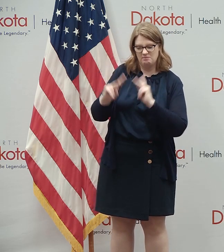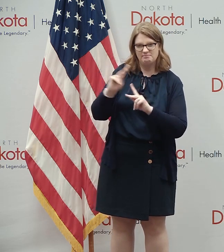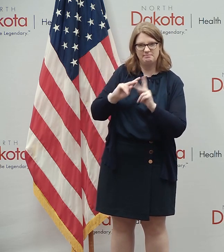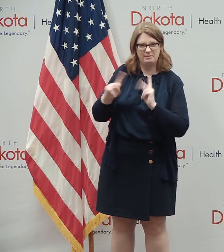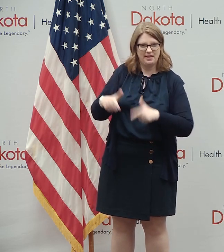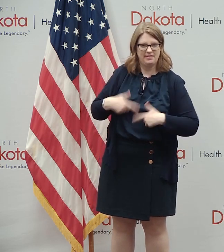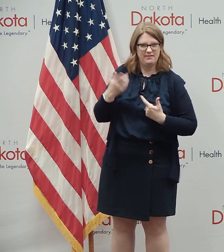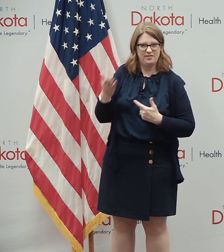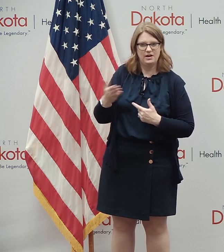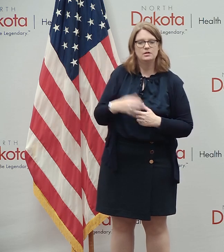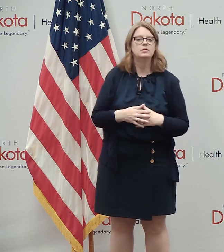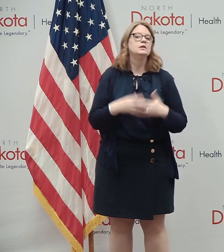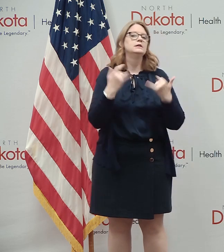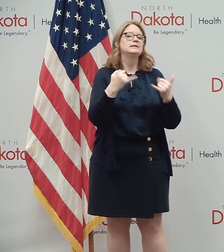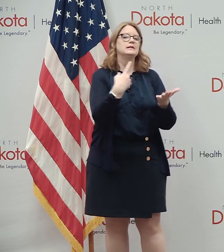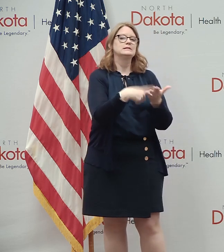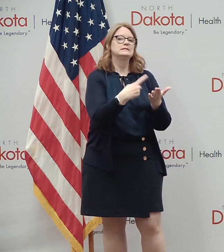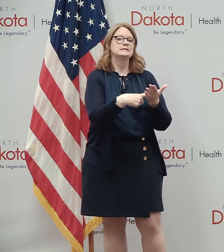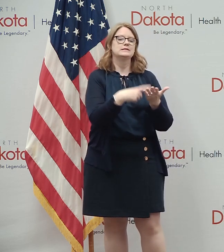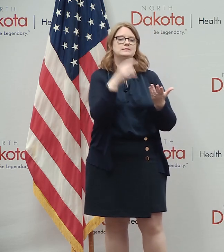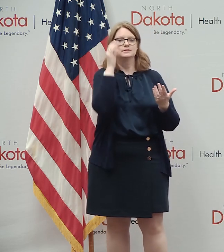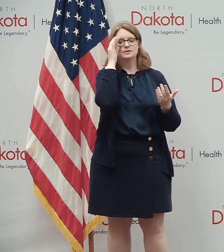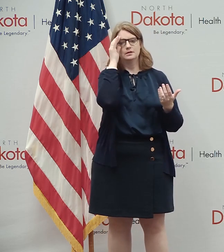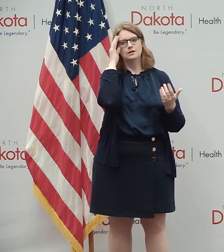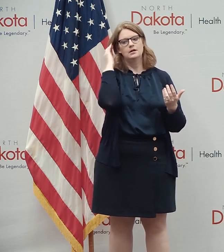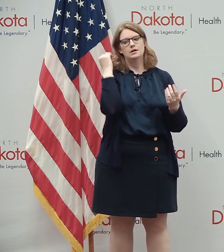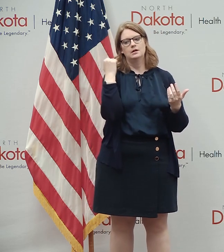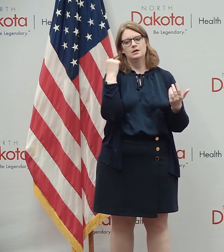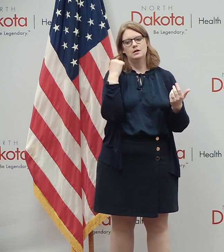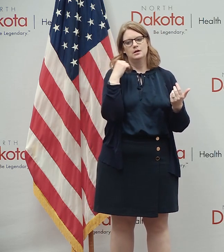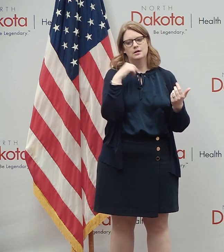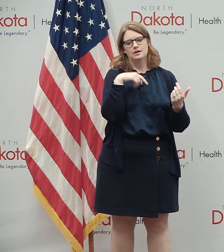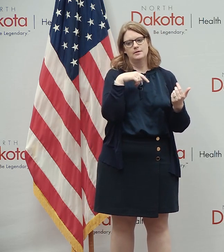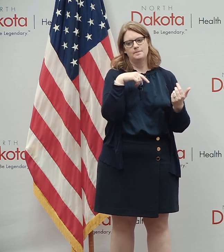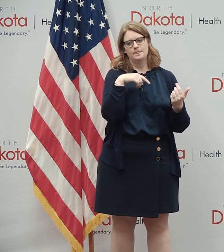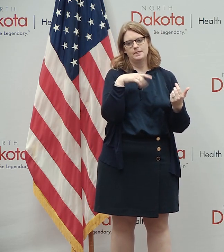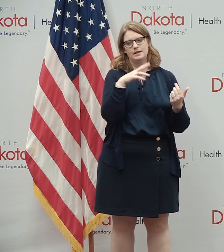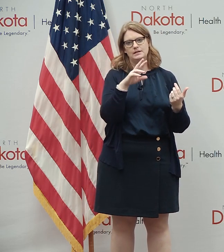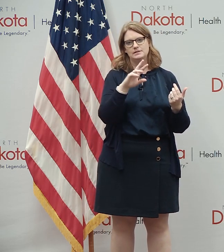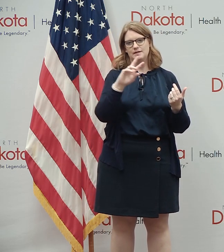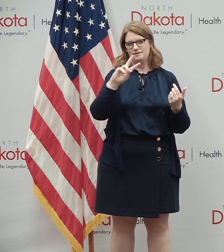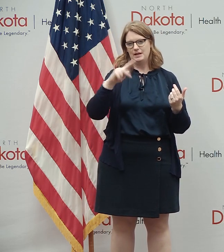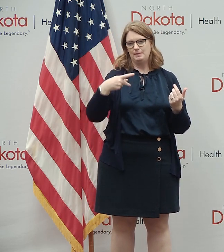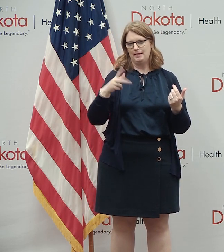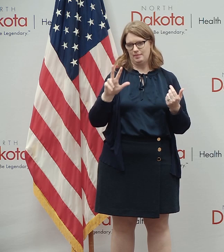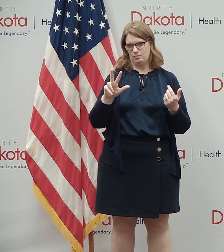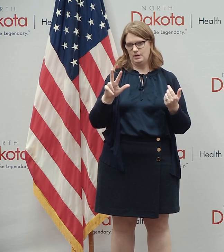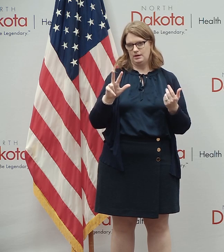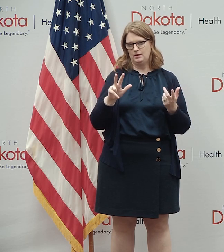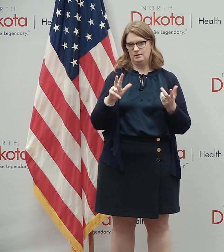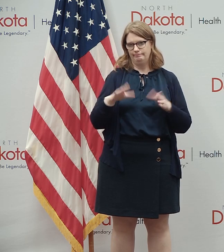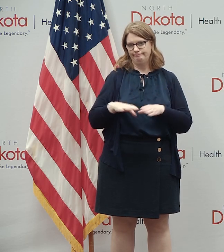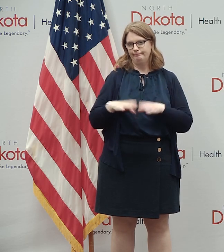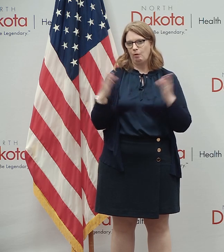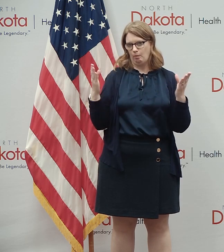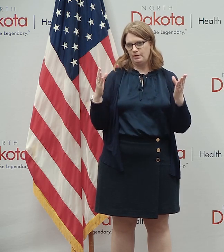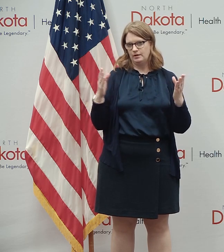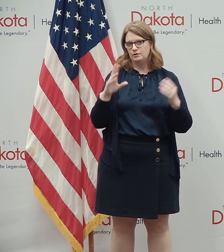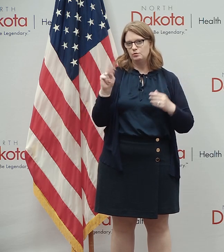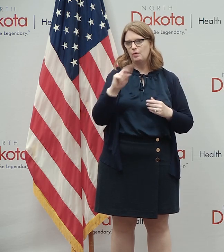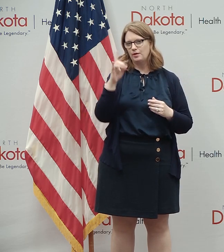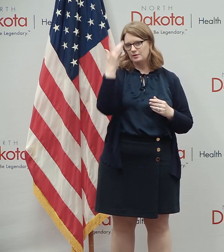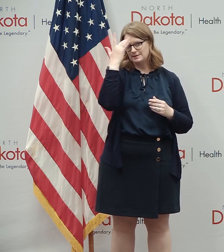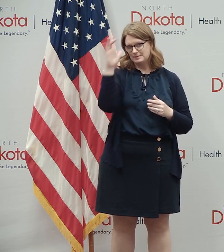about how these vulnerable protection plan reopening, the North Dakota